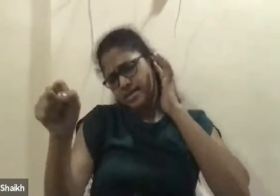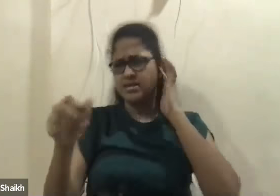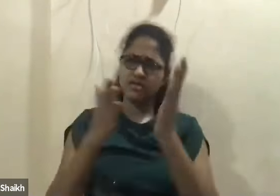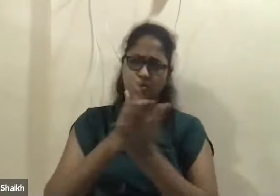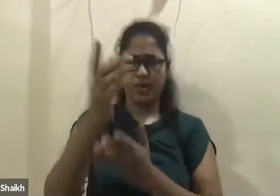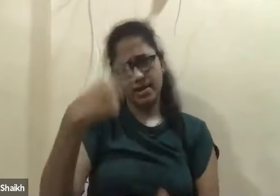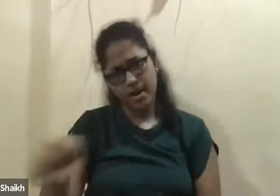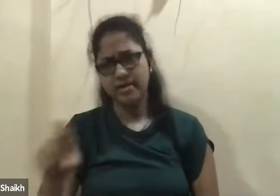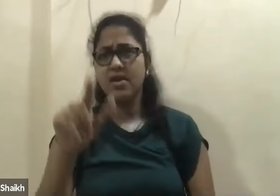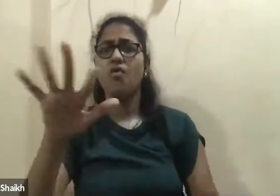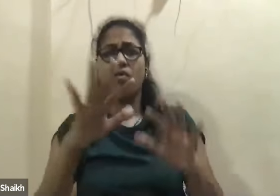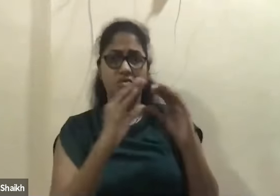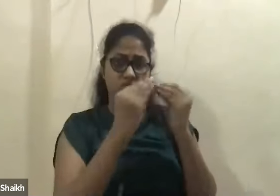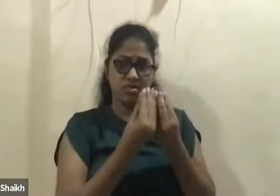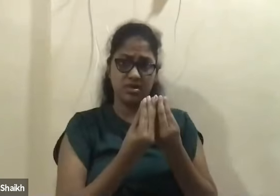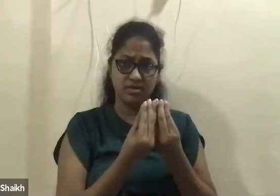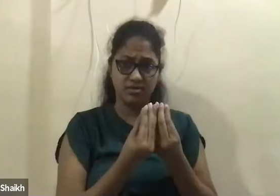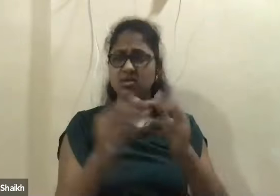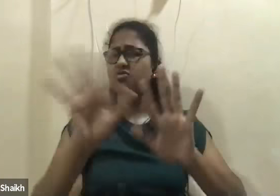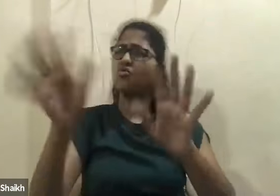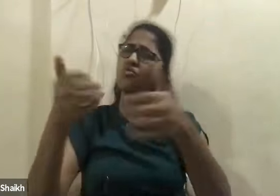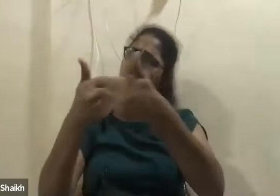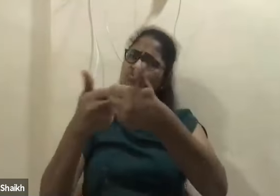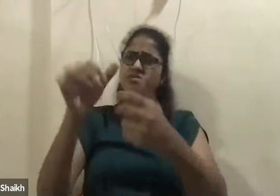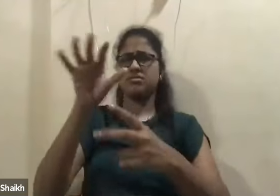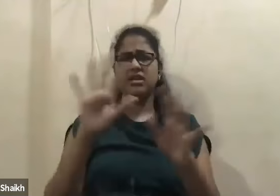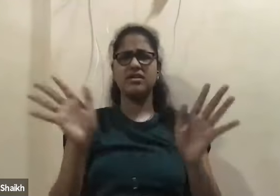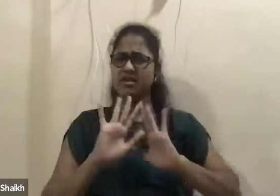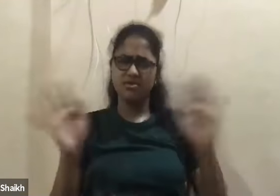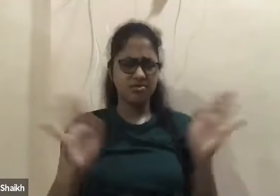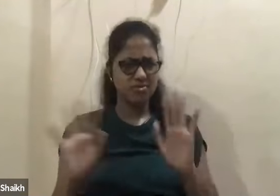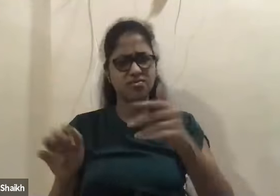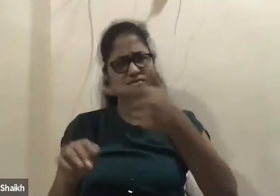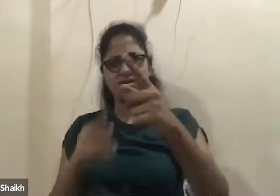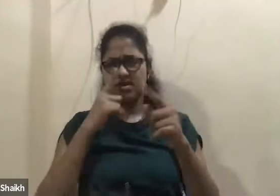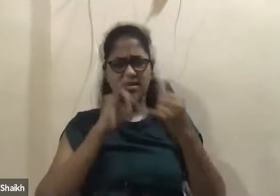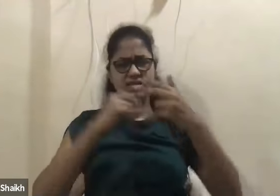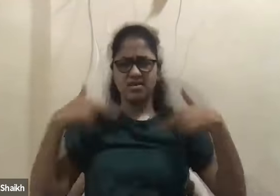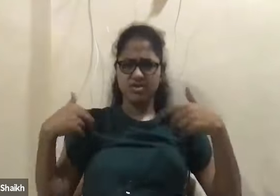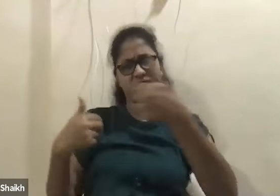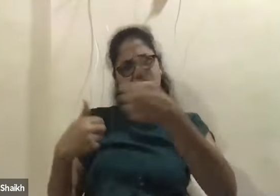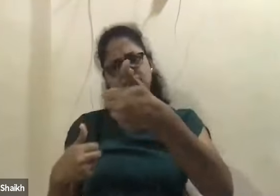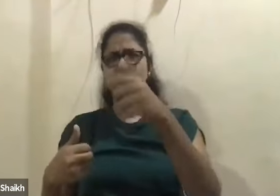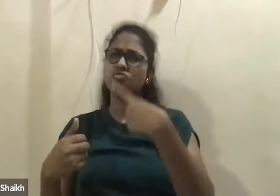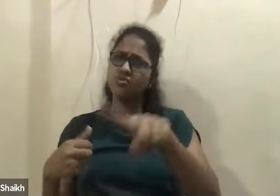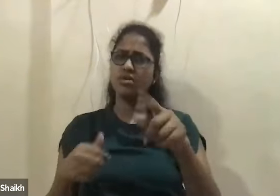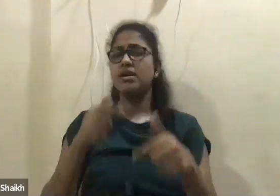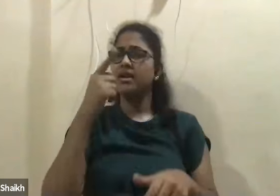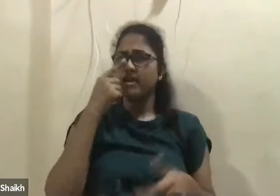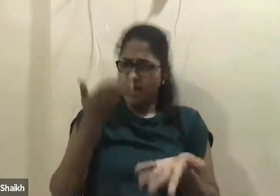good to have trust? No, there's no such thing. No? Of course. Yeah. Because now you are there to look after him, so